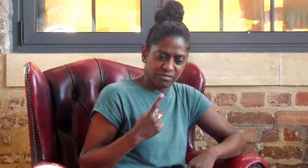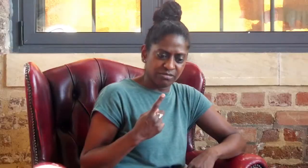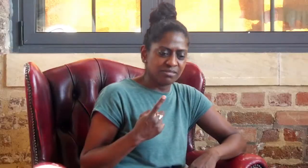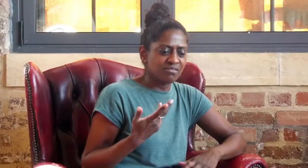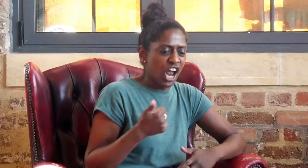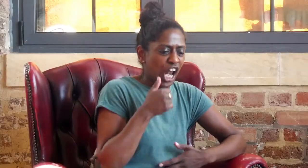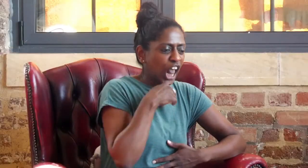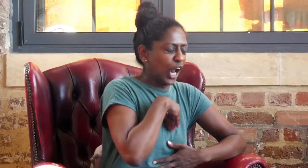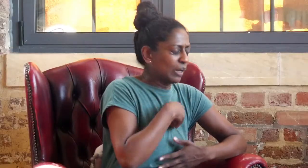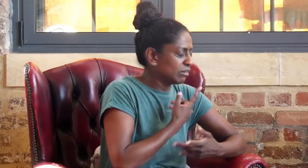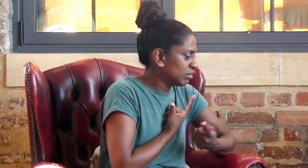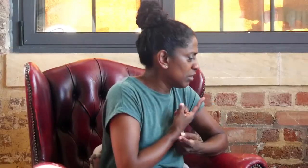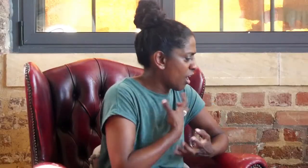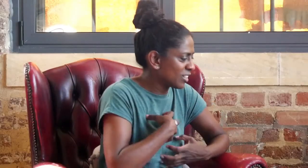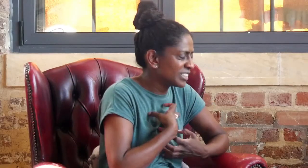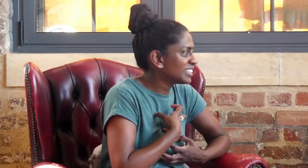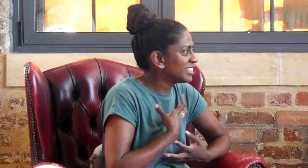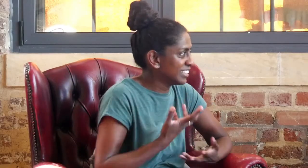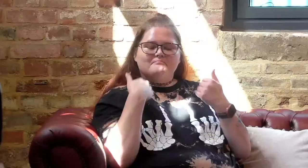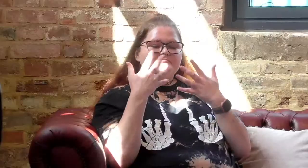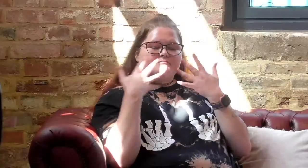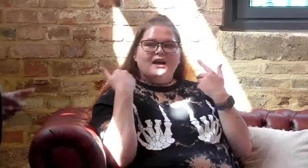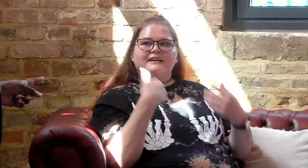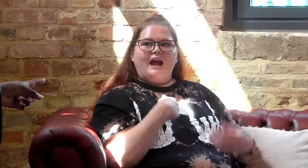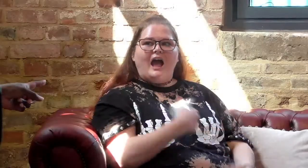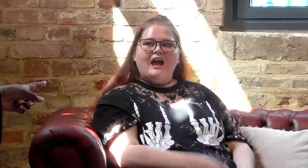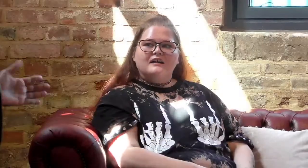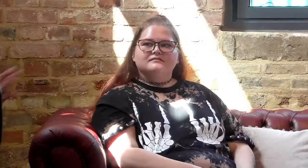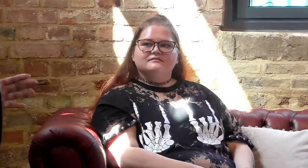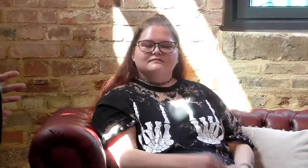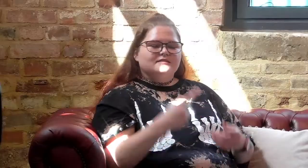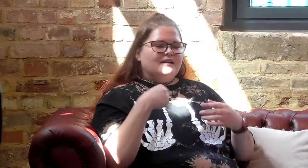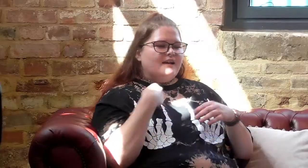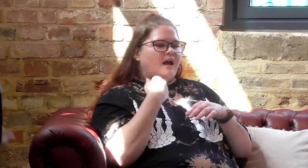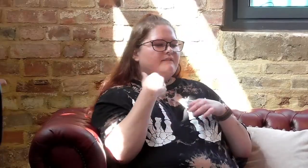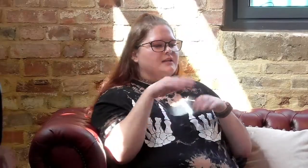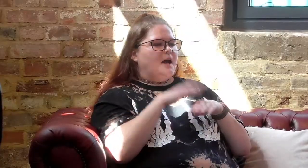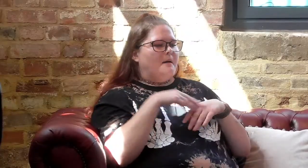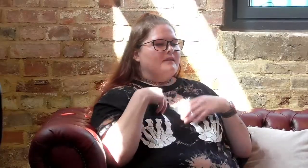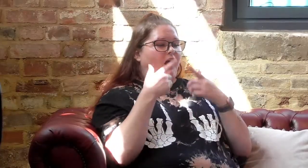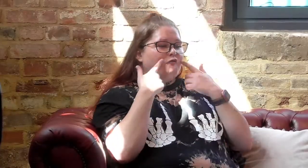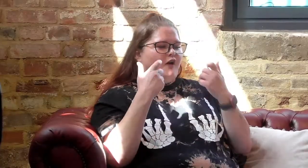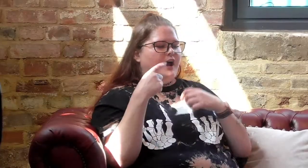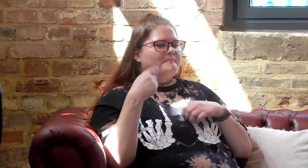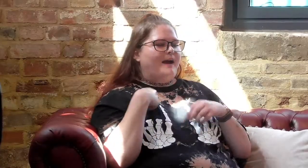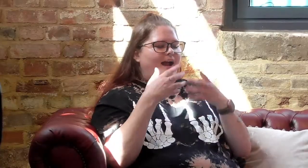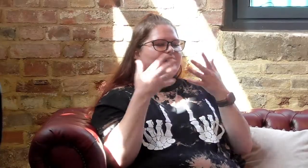And I feel like that's the same for some animals. They know when you're going through a difficult time. Yeah, definitely like my